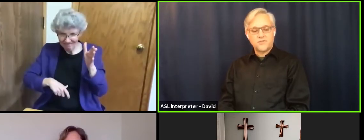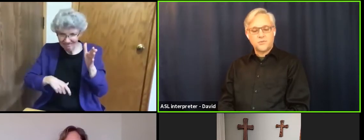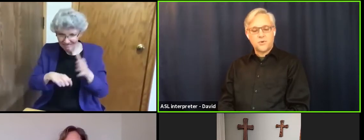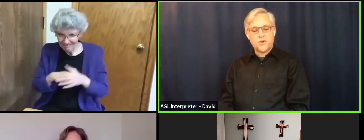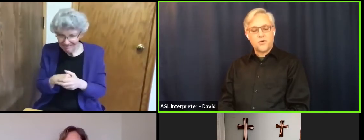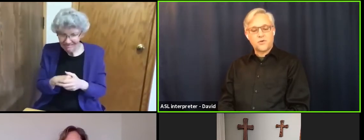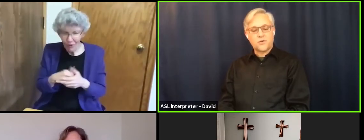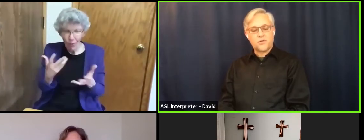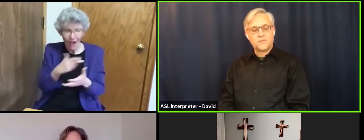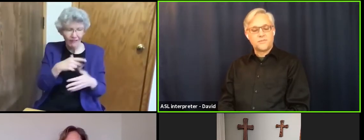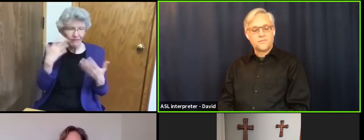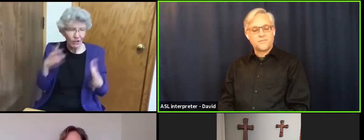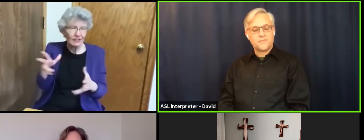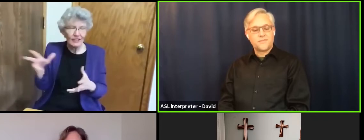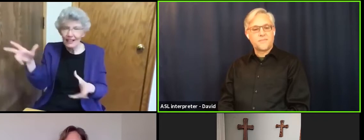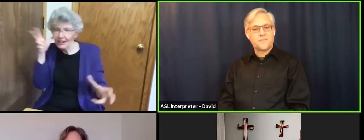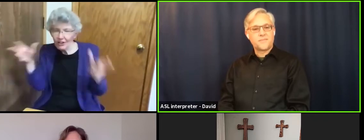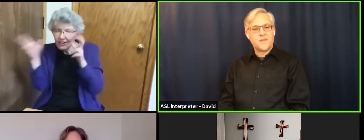One pastor wrote an article